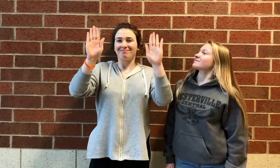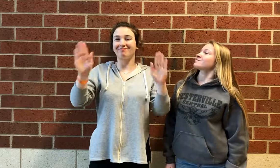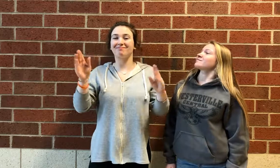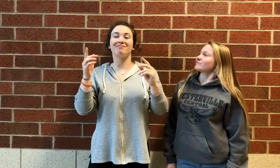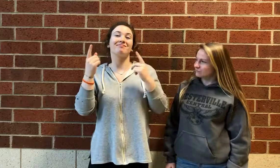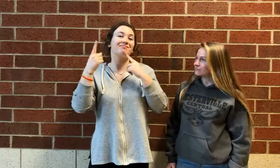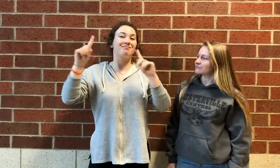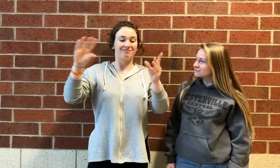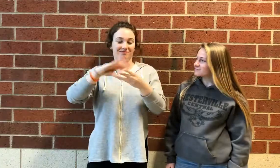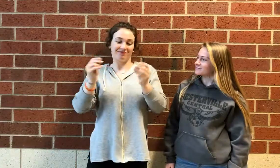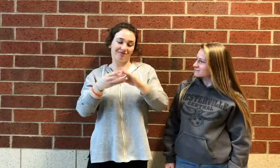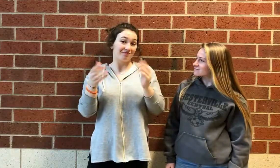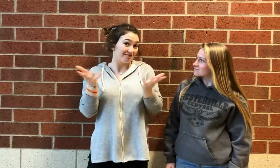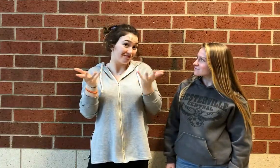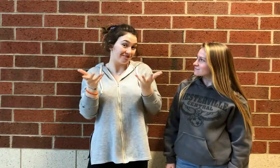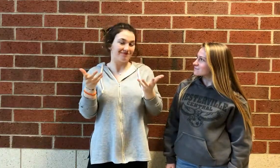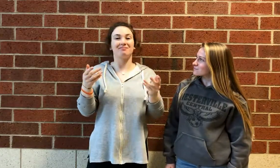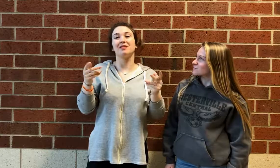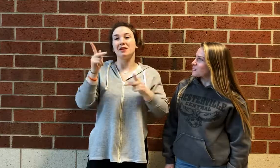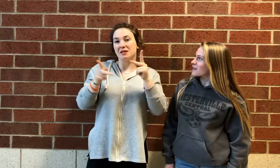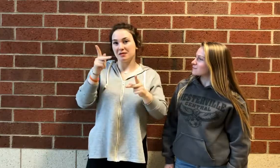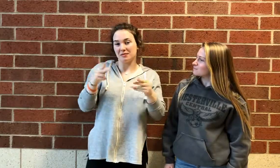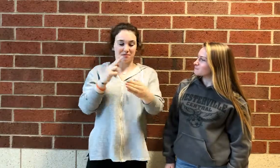Some amazing success stories of people who have used our product.